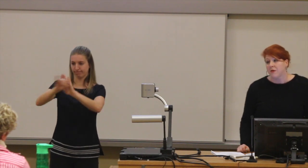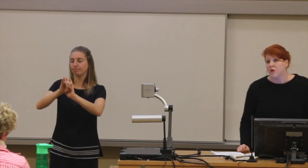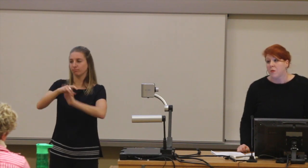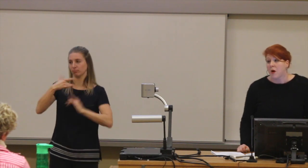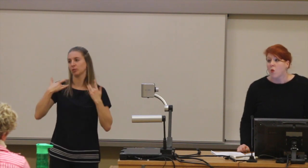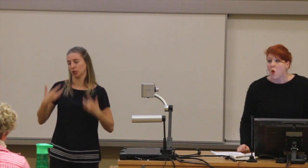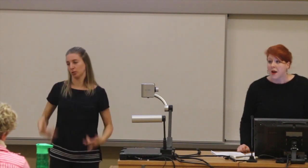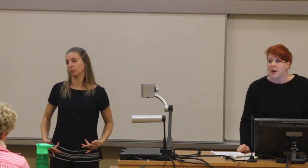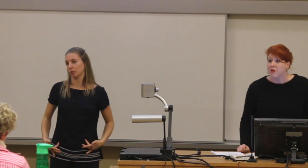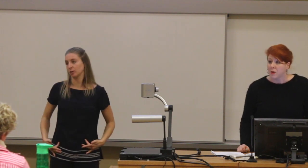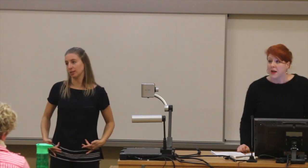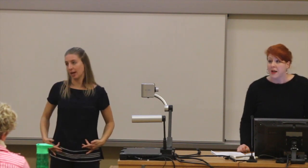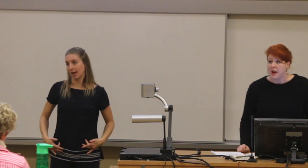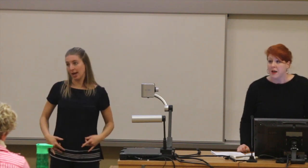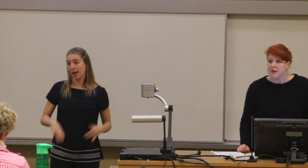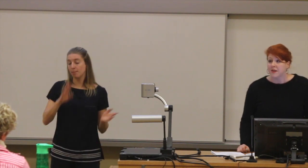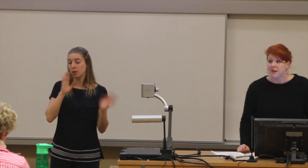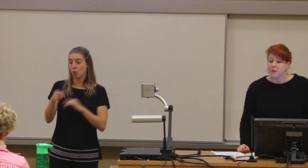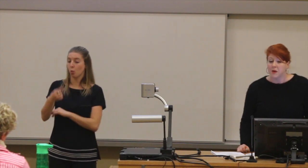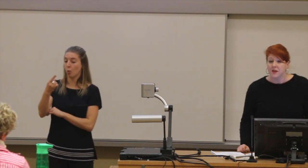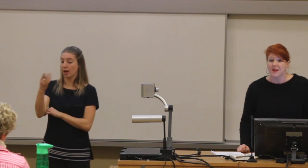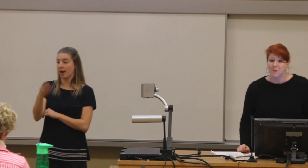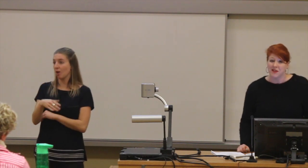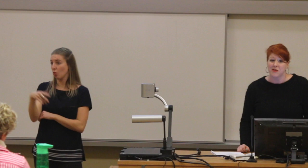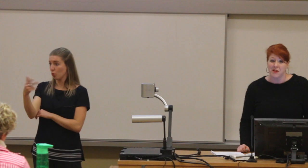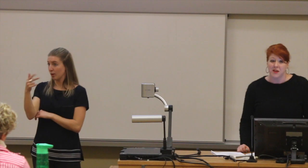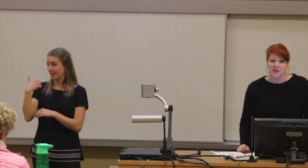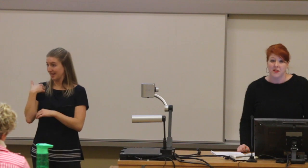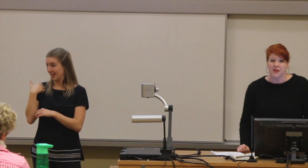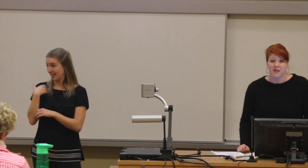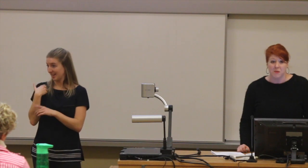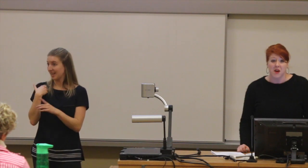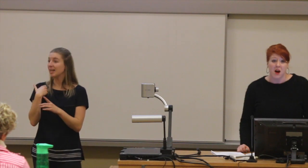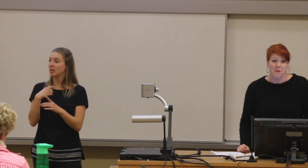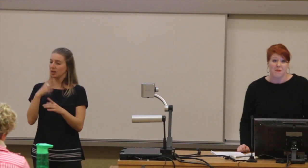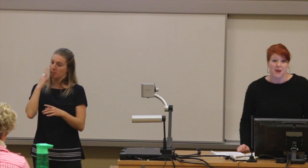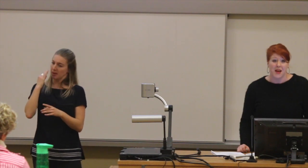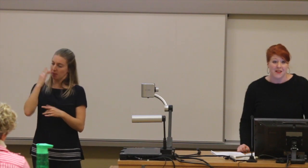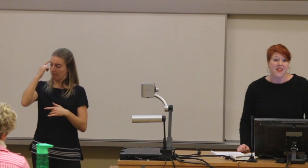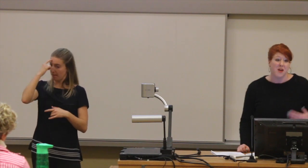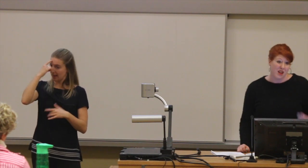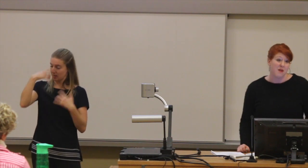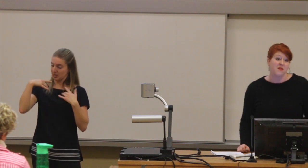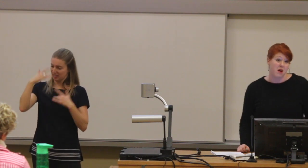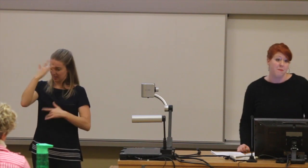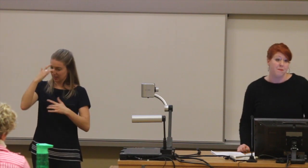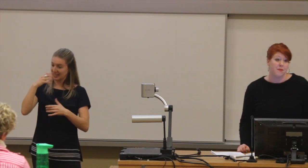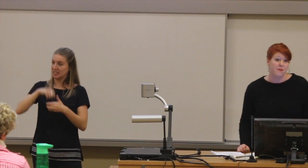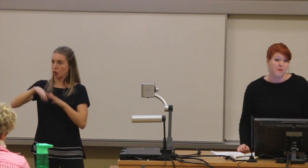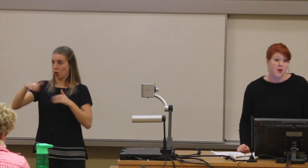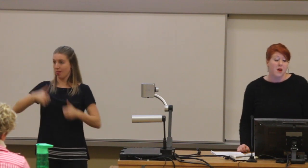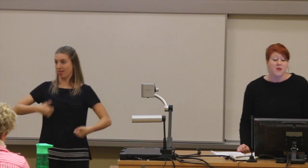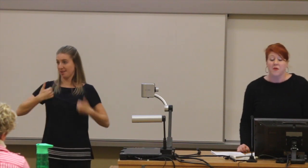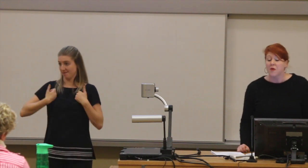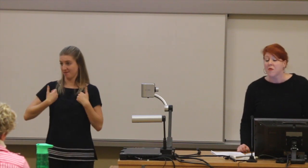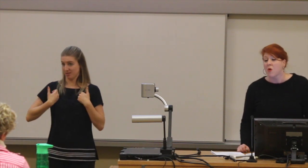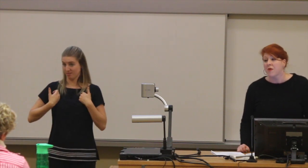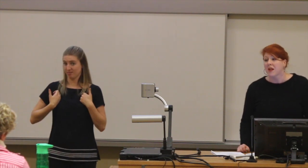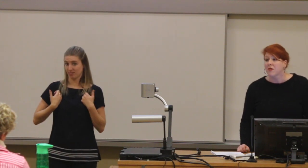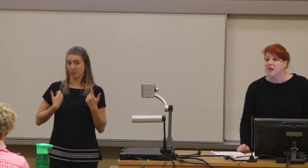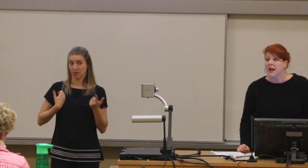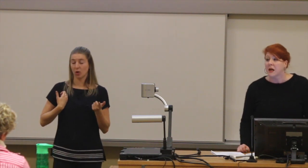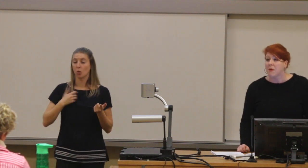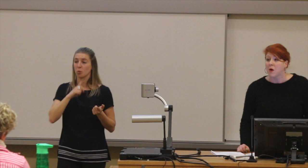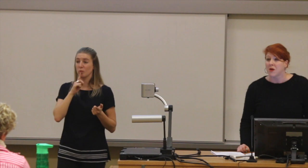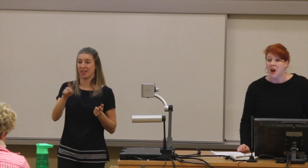distills down to about 1 in 3 Canadians experiencing a mental illness at some time in their lifetime. So furthermore,